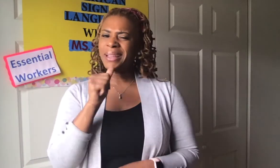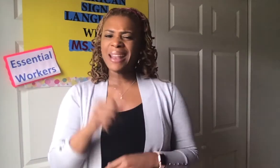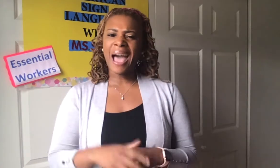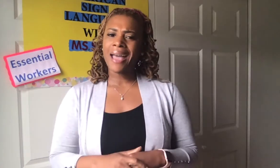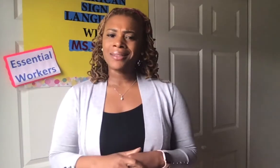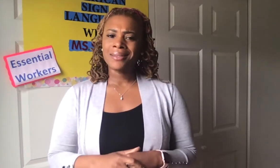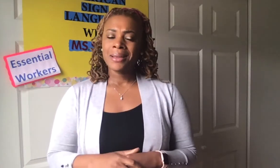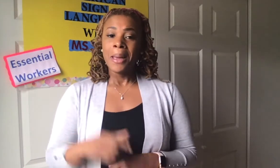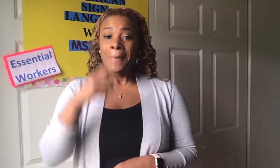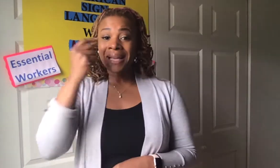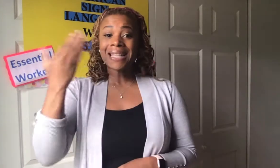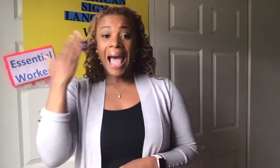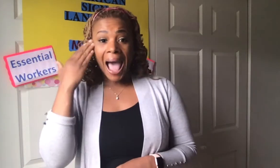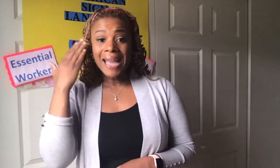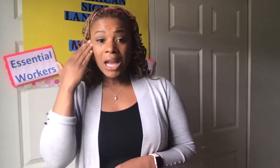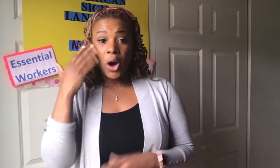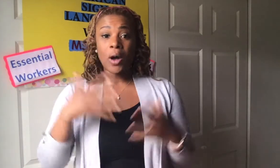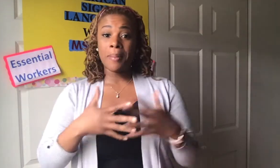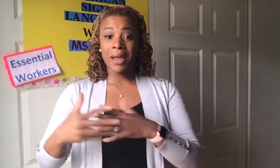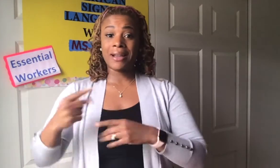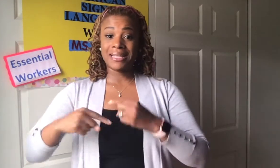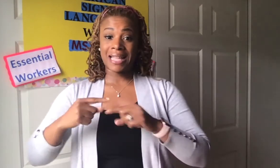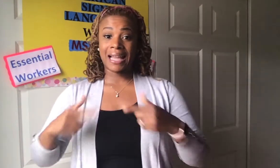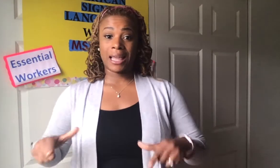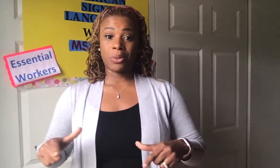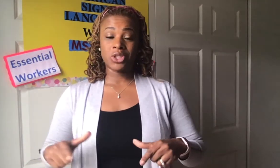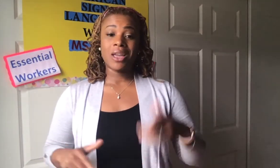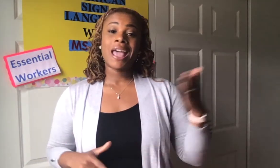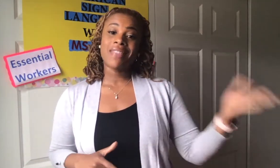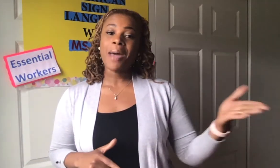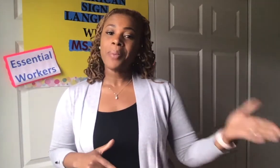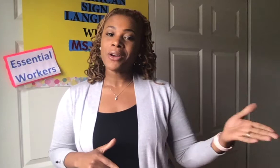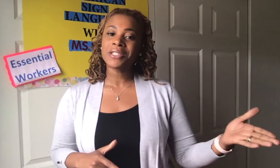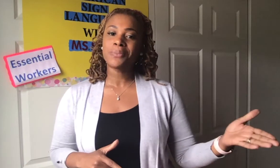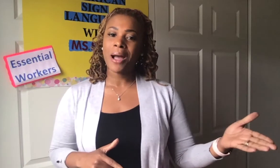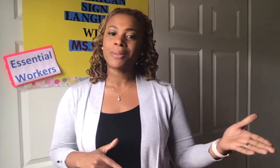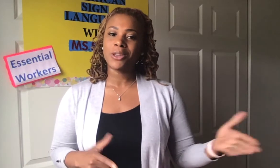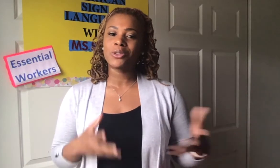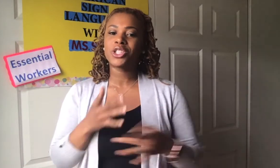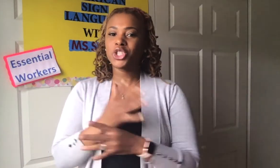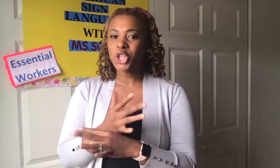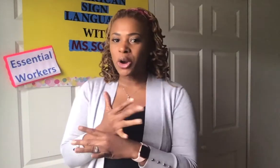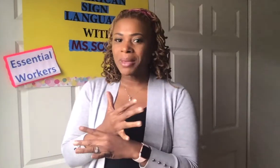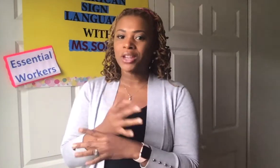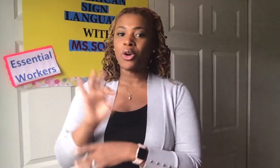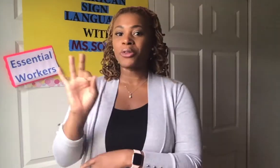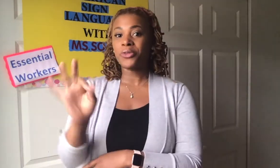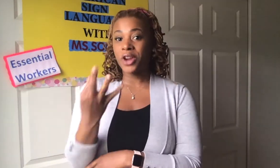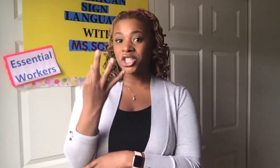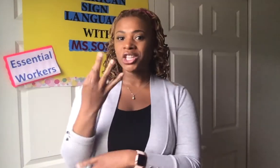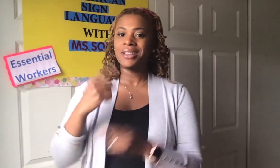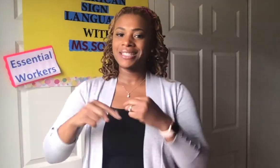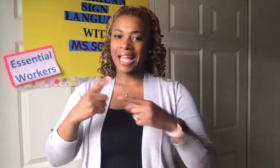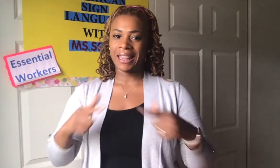not, because I know American Sign Language, and that person probably uses German or French Sign